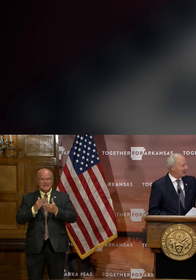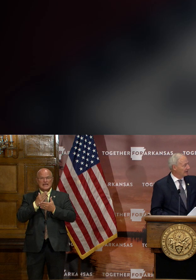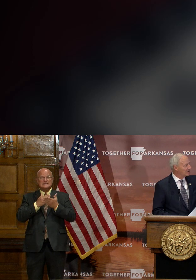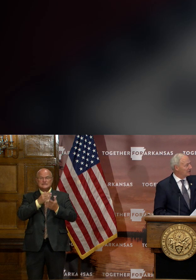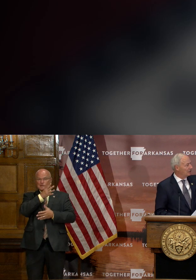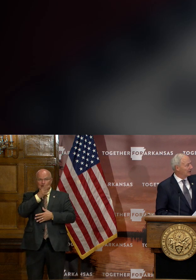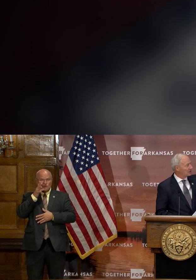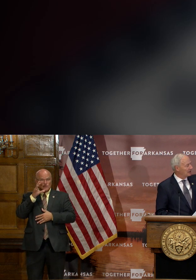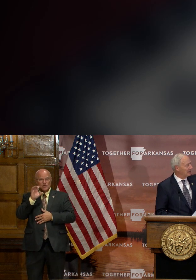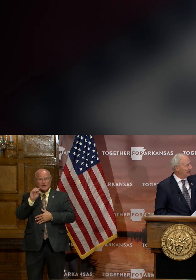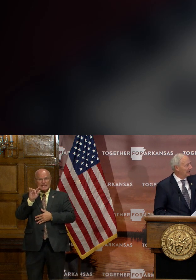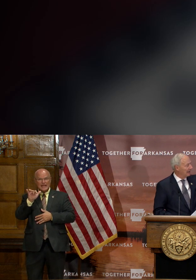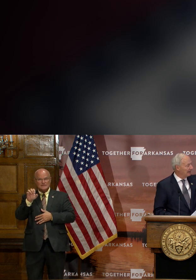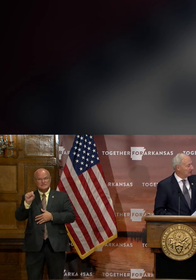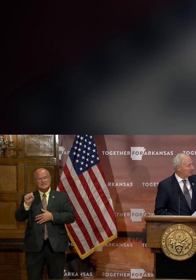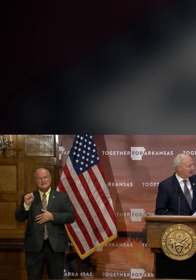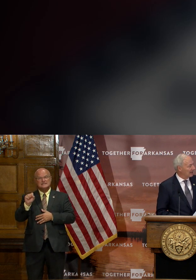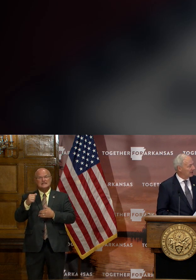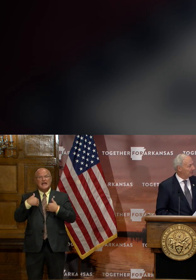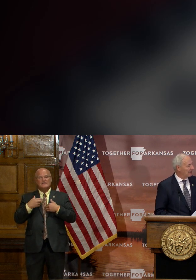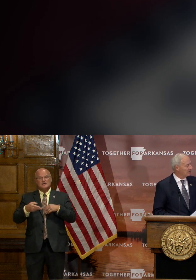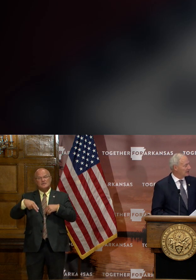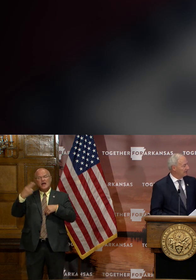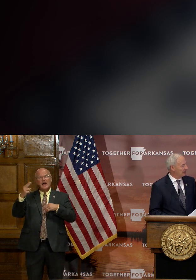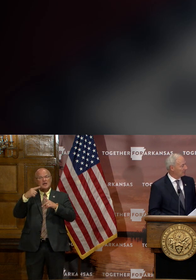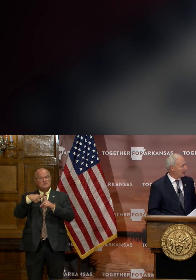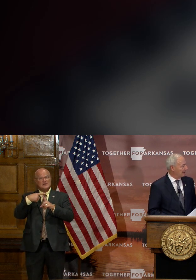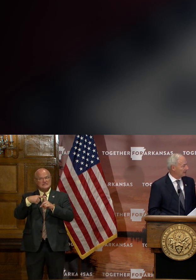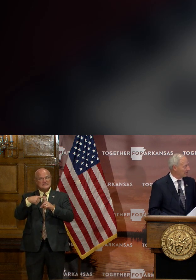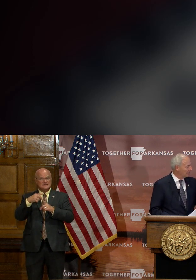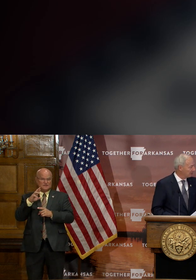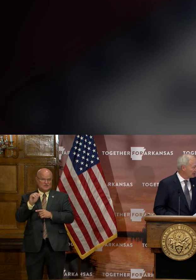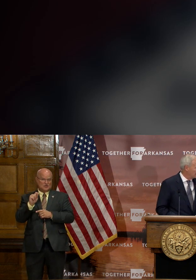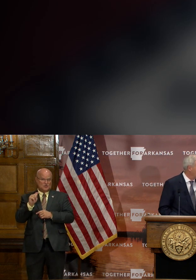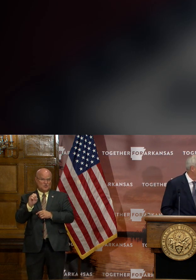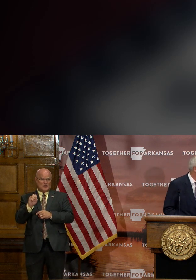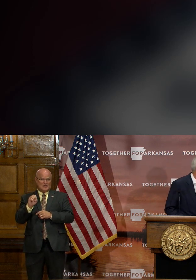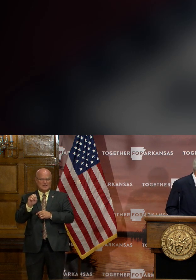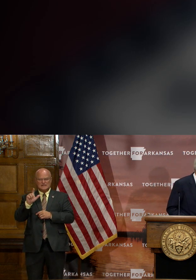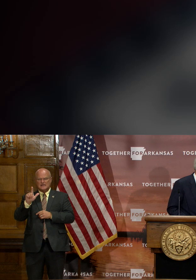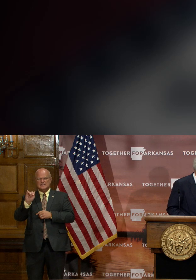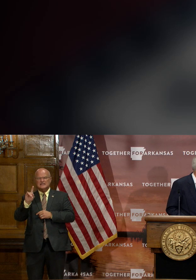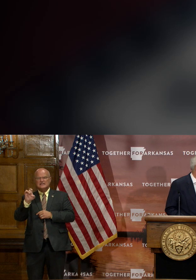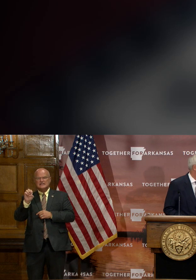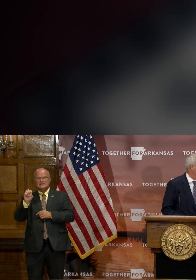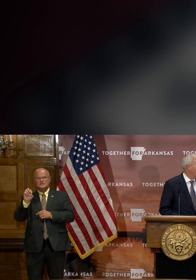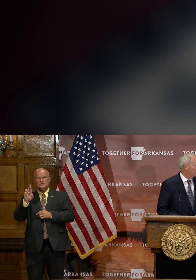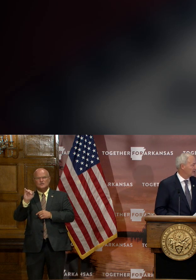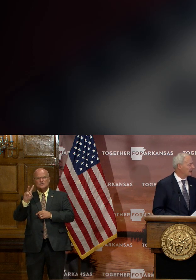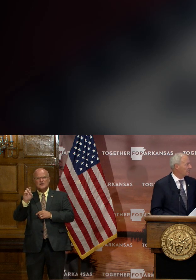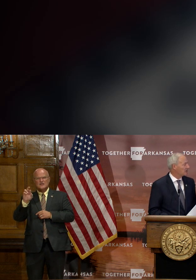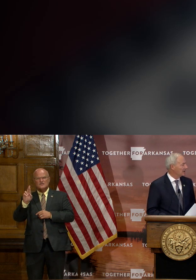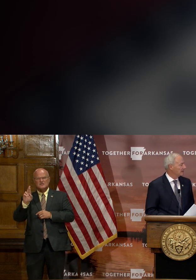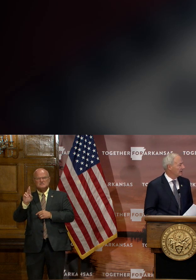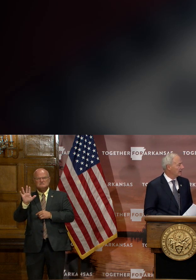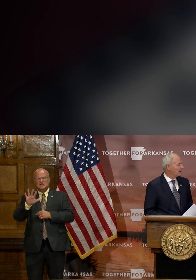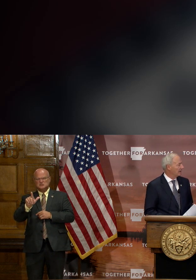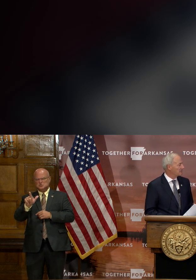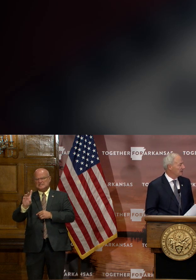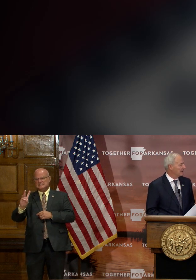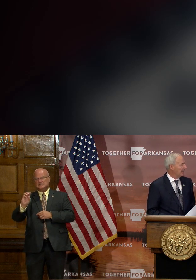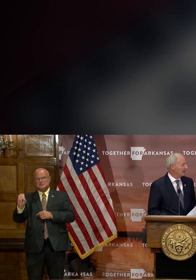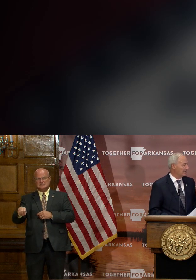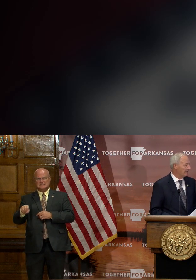rural counties that you can see have a little bit higher positivity rate. Little River County, looks like 26%